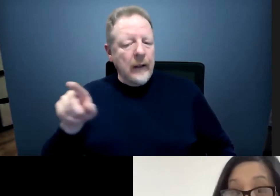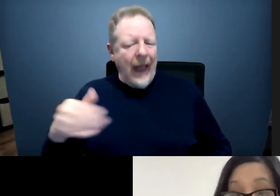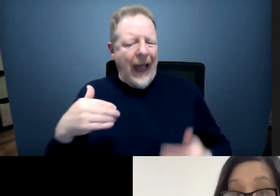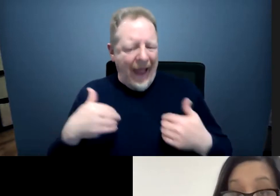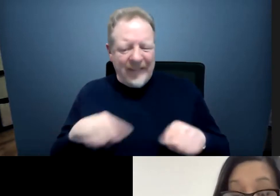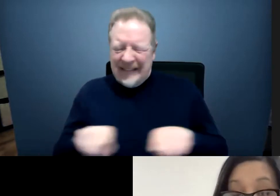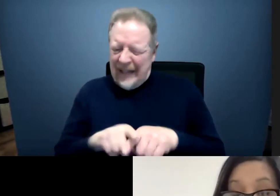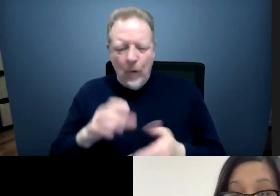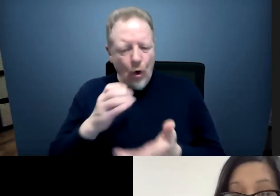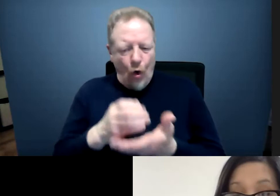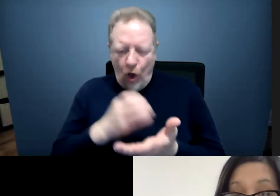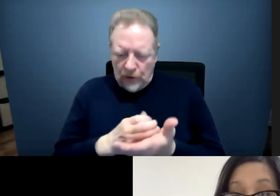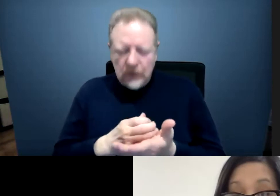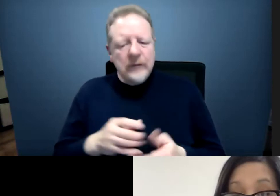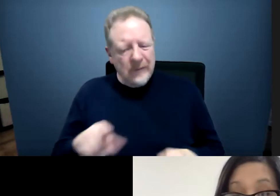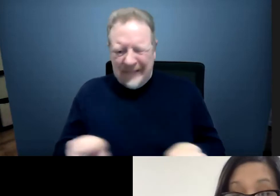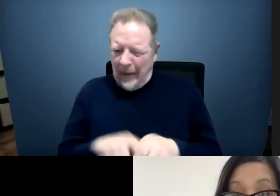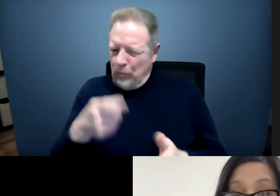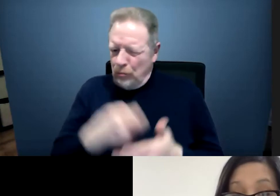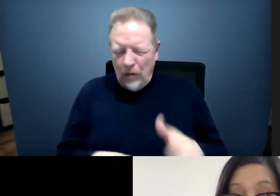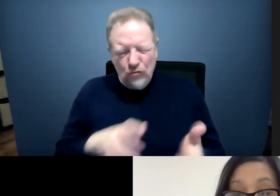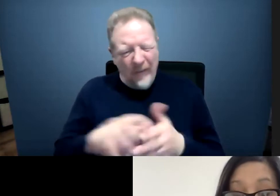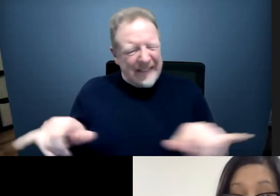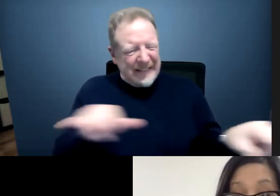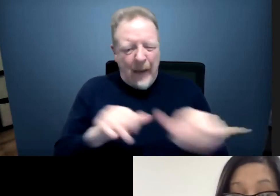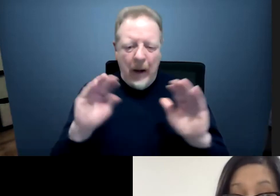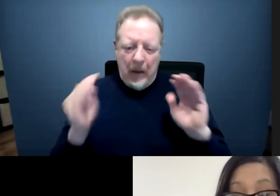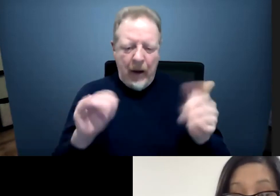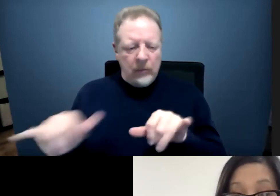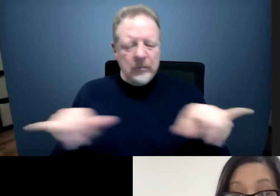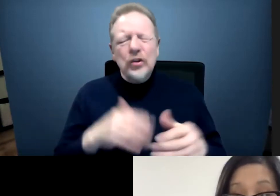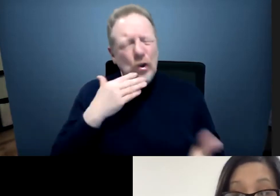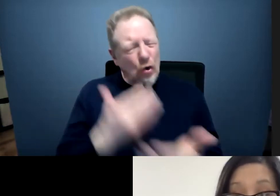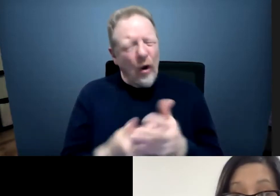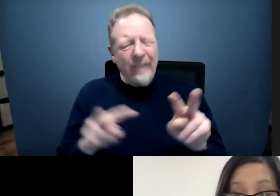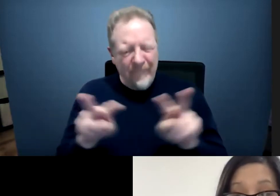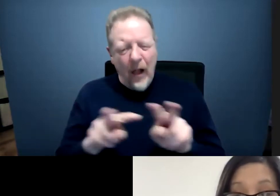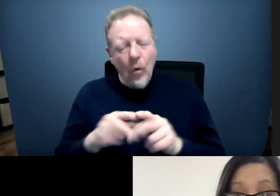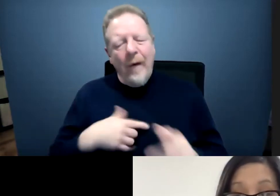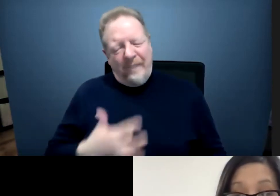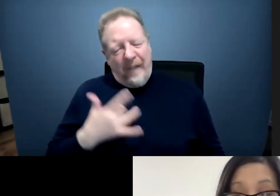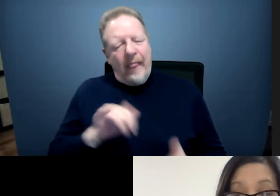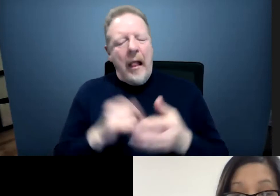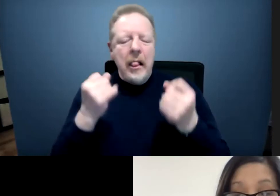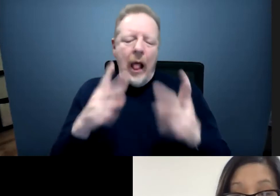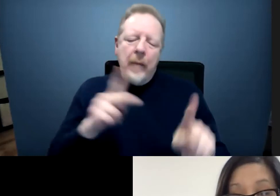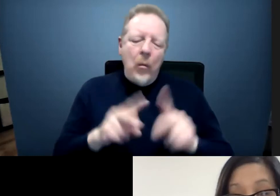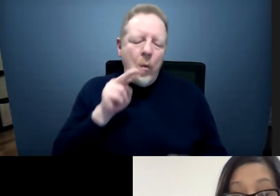same price. So it's a pretty good value, and we think that a lot of folks will find